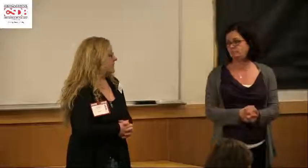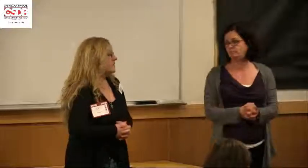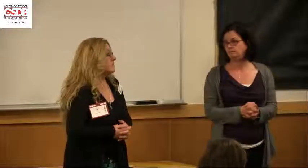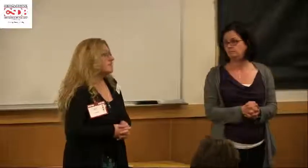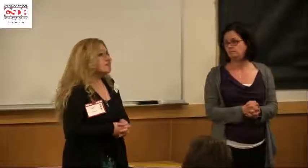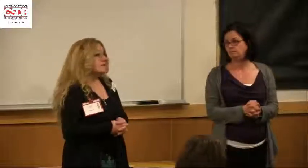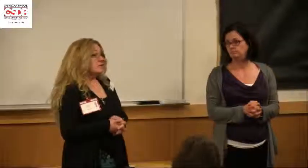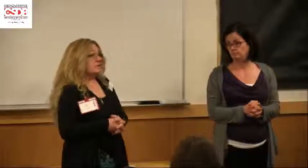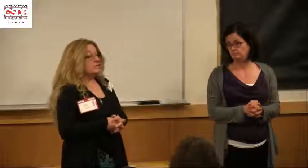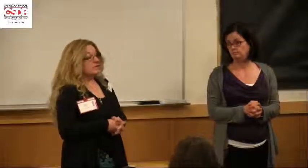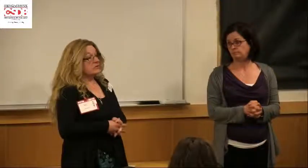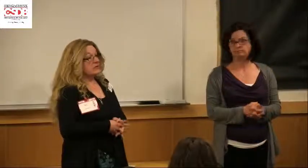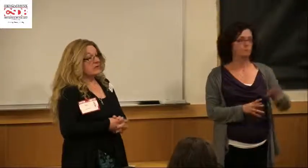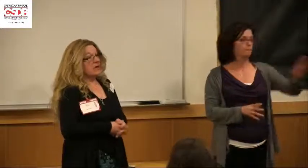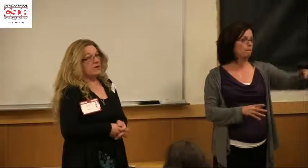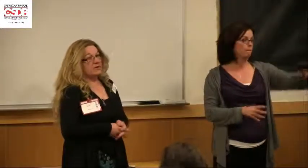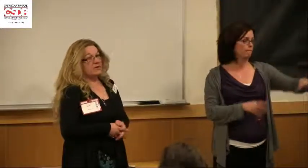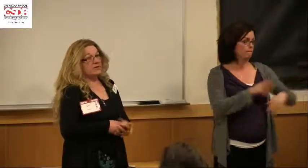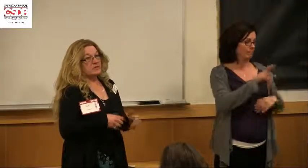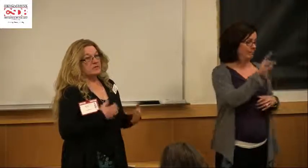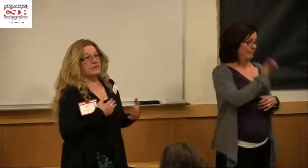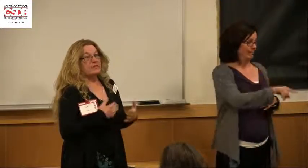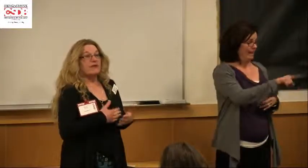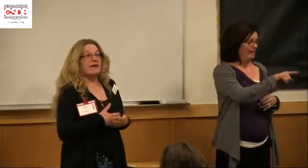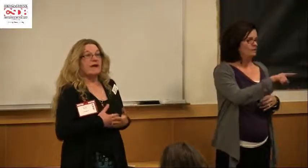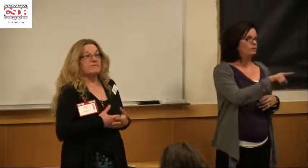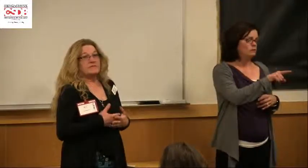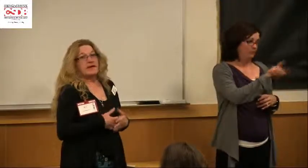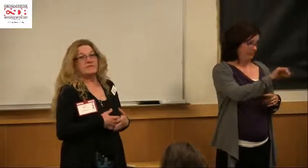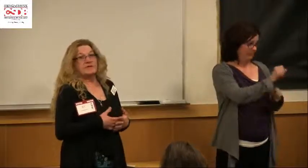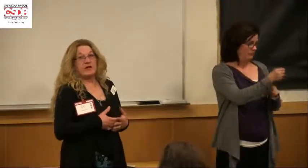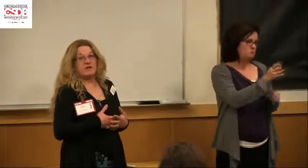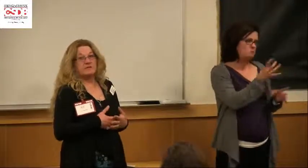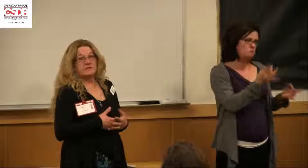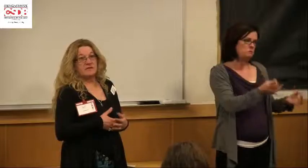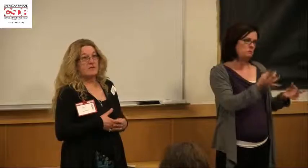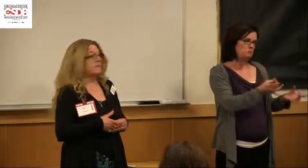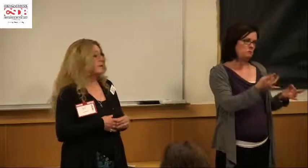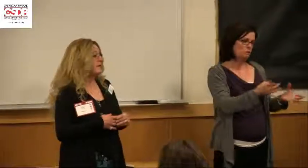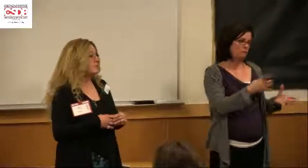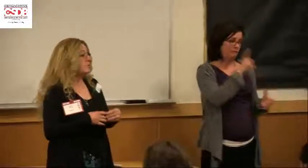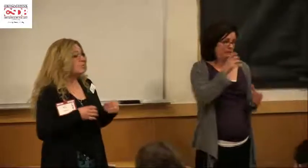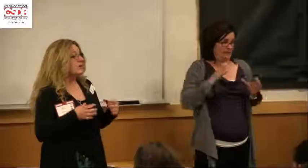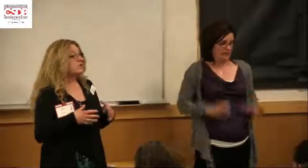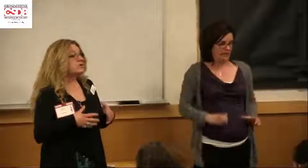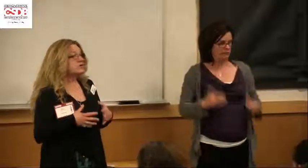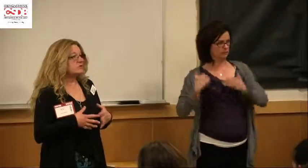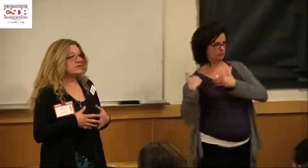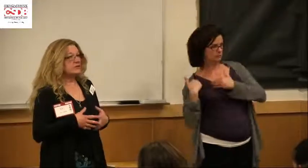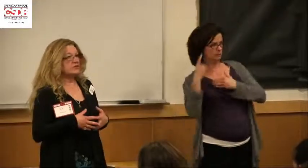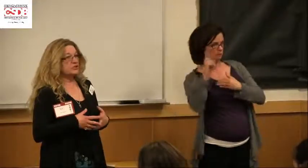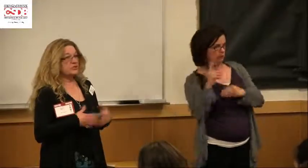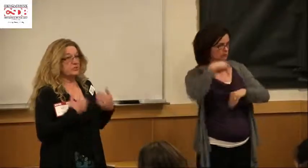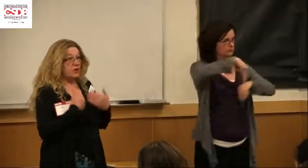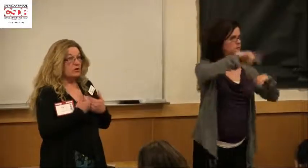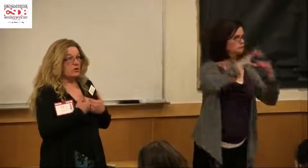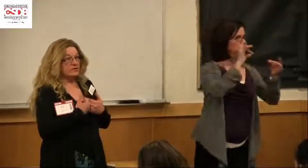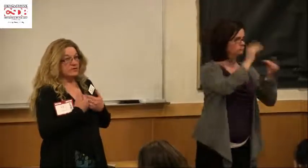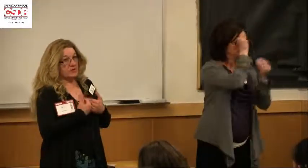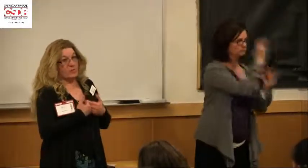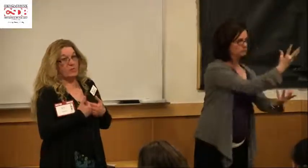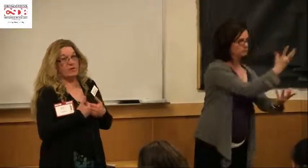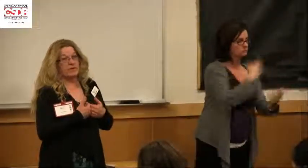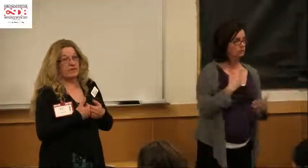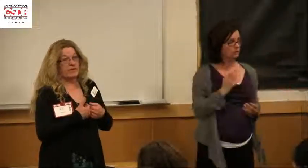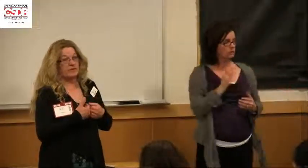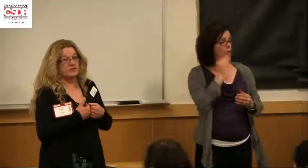anything. those are really hard because we really have to have the client step up, and we have a close relationship with our